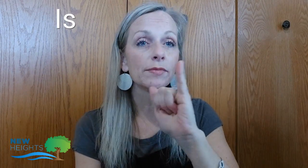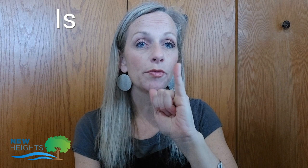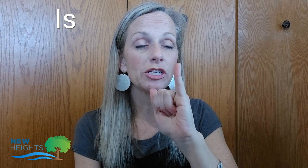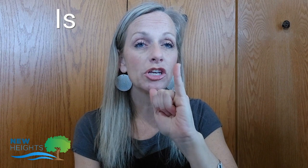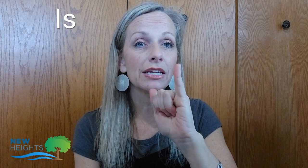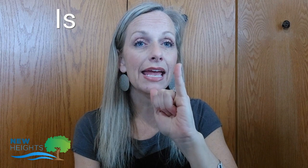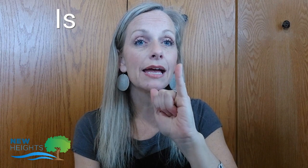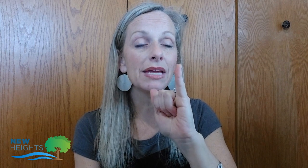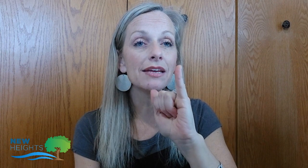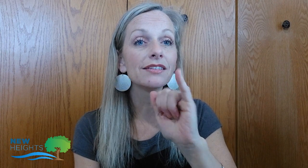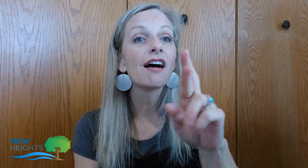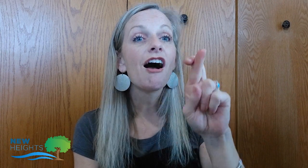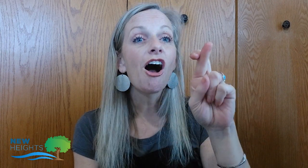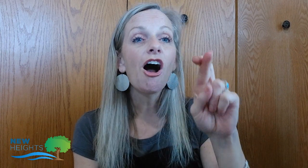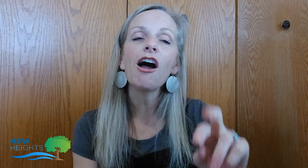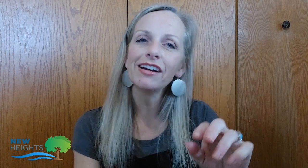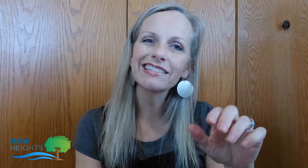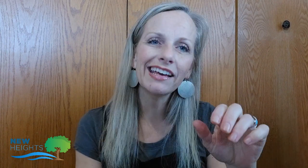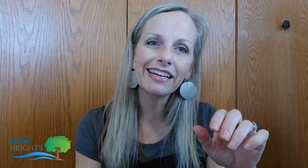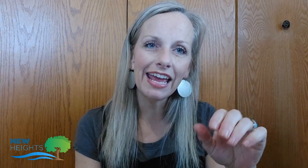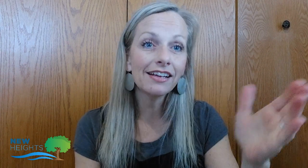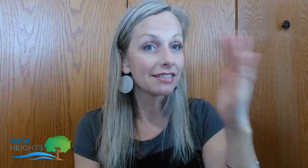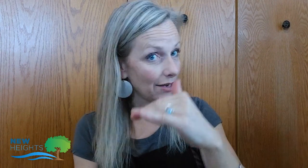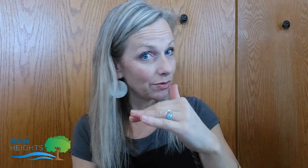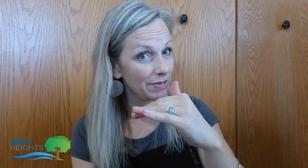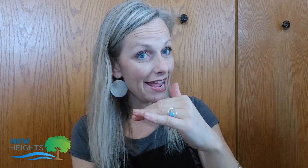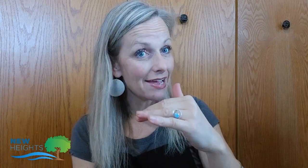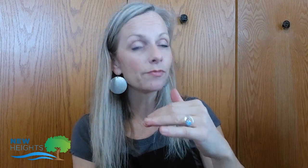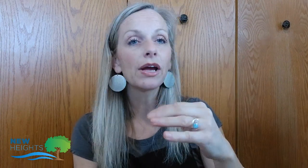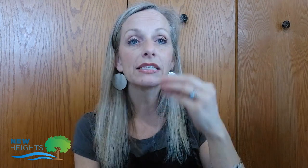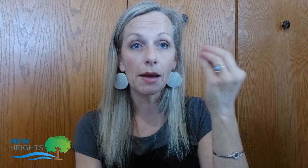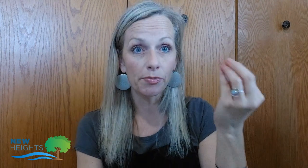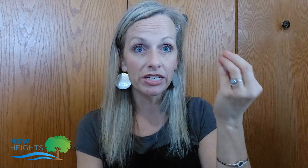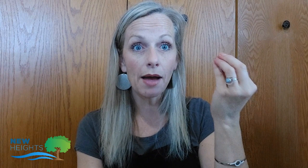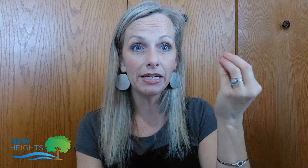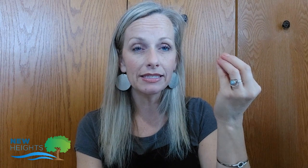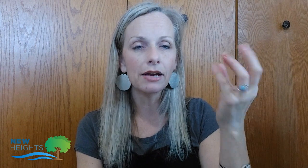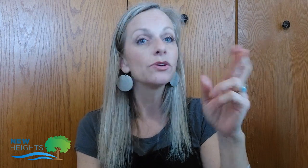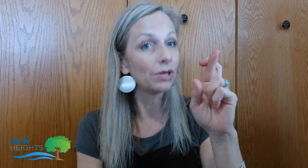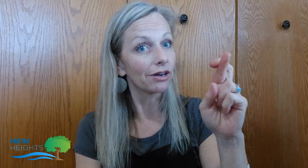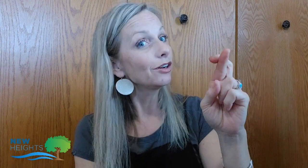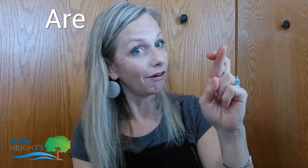from my chin. Am, is. Are, it's not an A because that would be am, right? It's that predominant sound you hear in